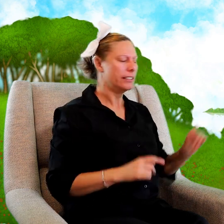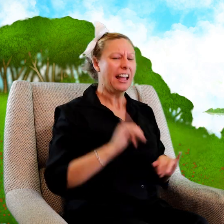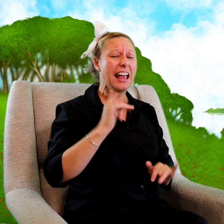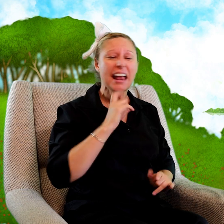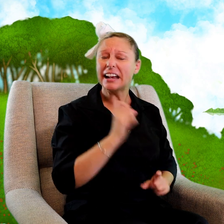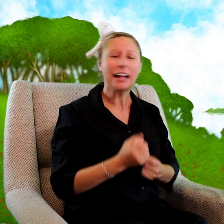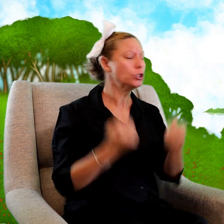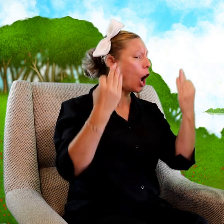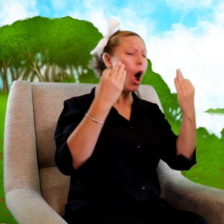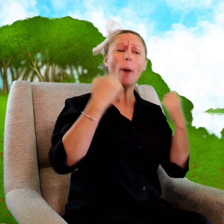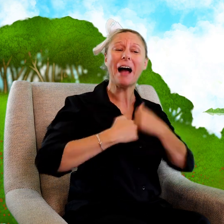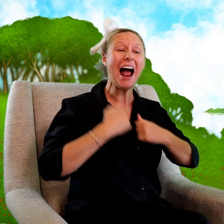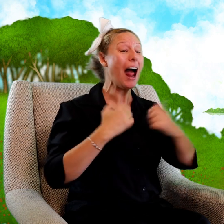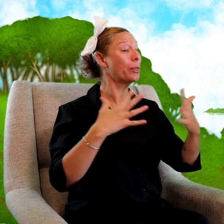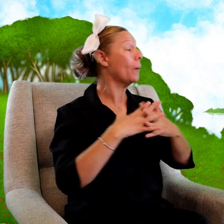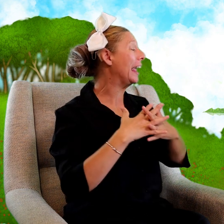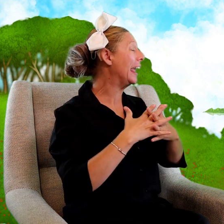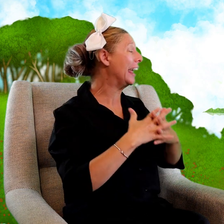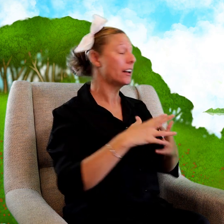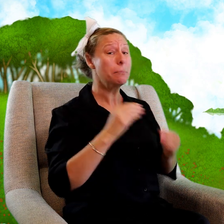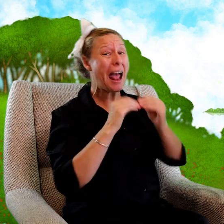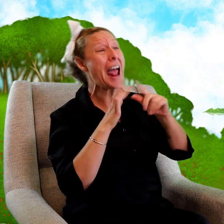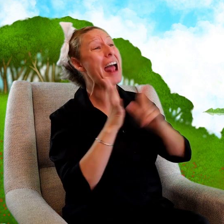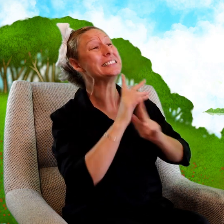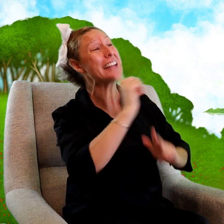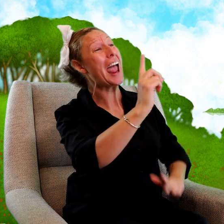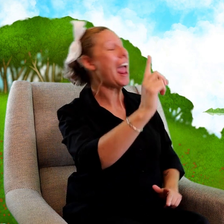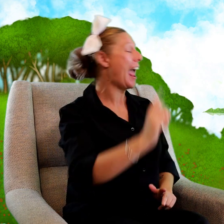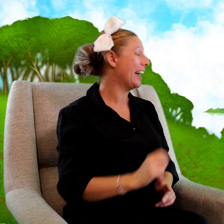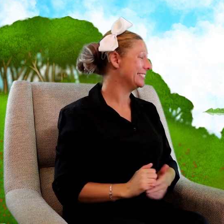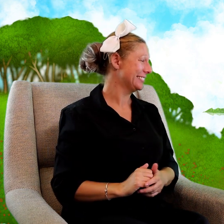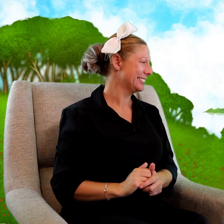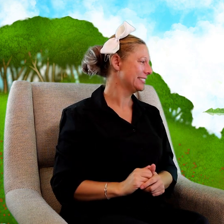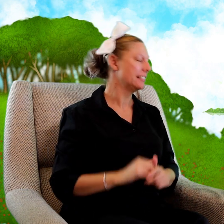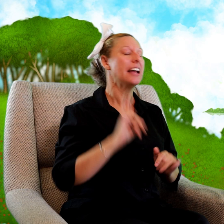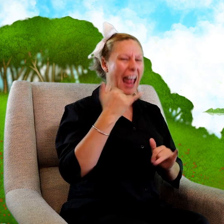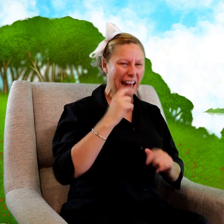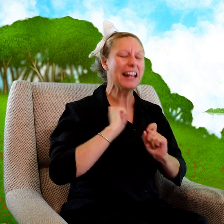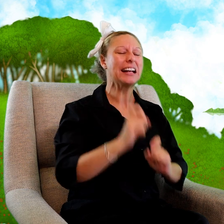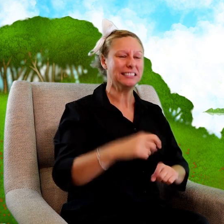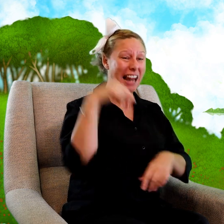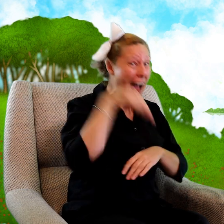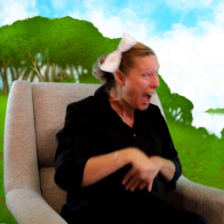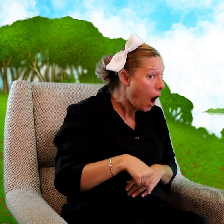It's No Baths Week, said Ben. Is it now?